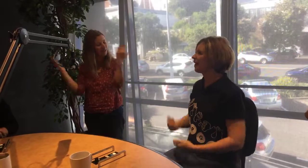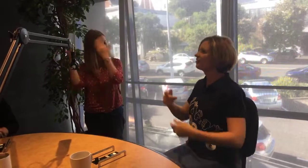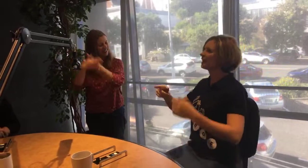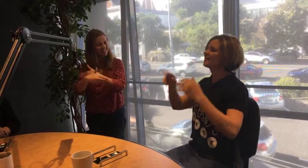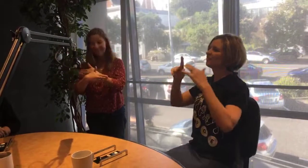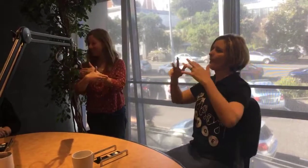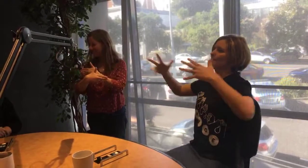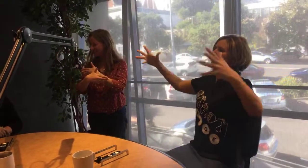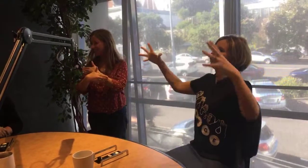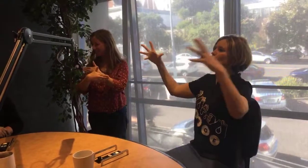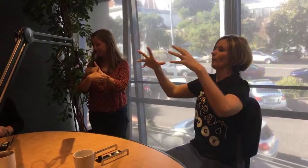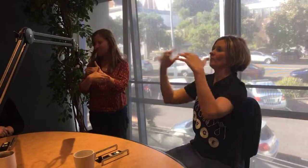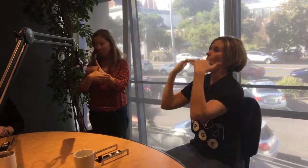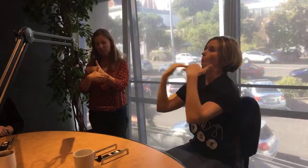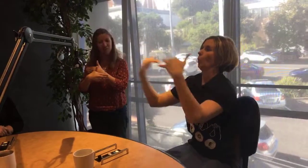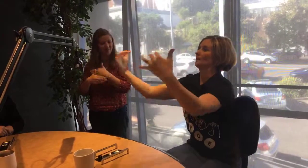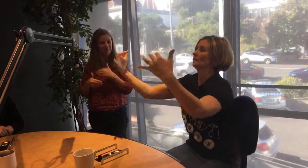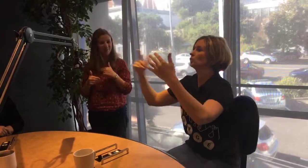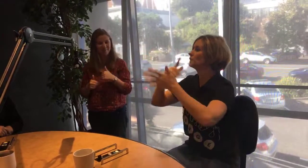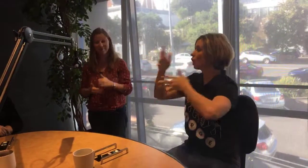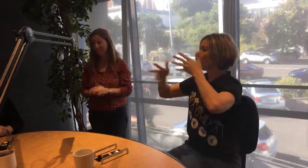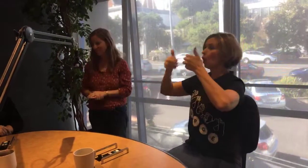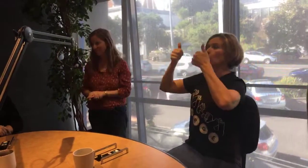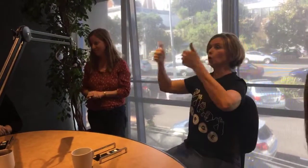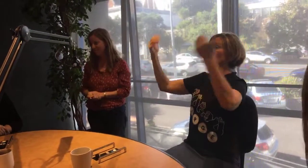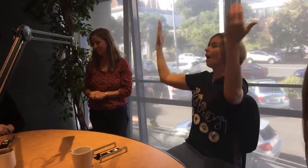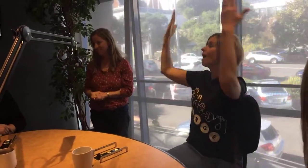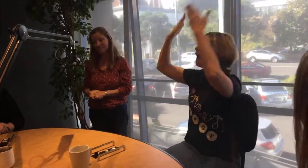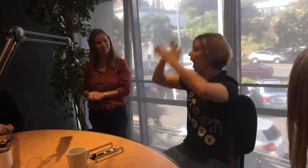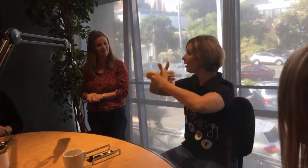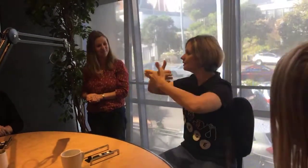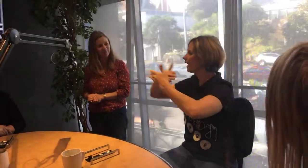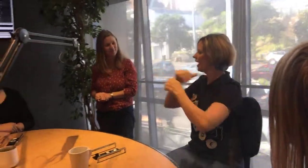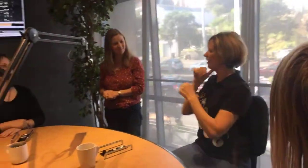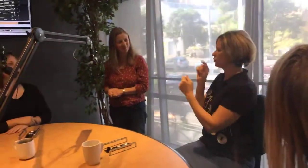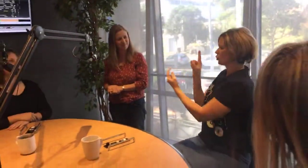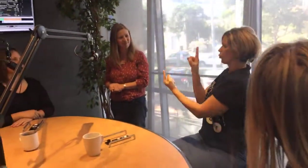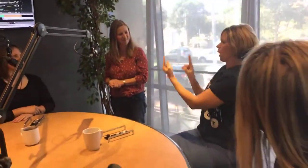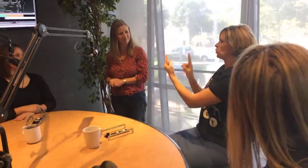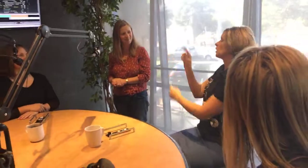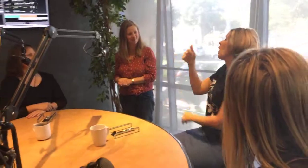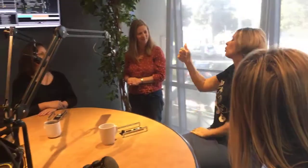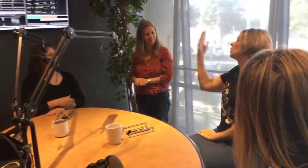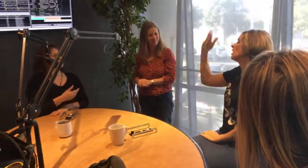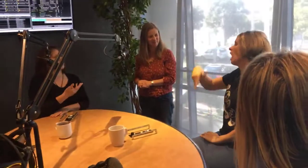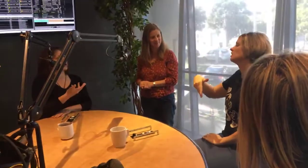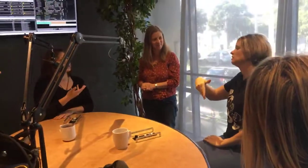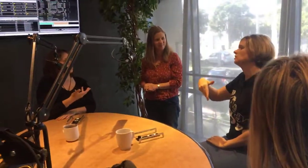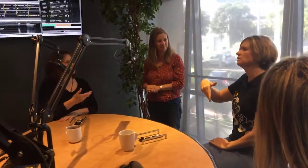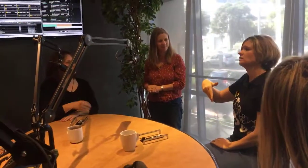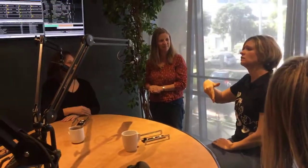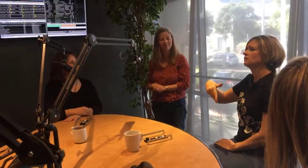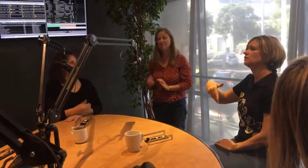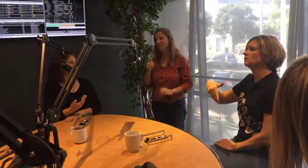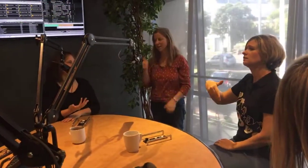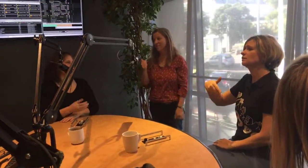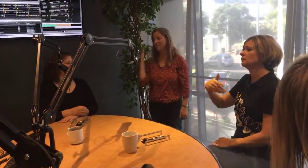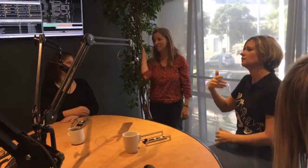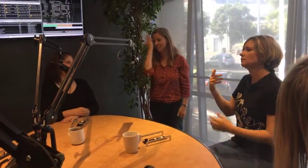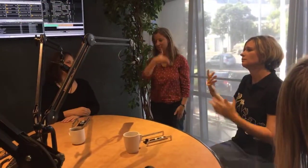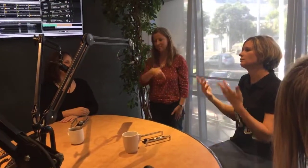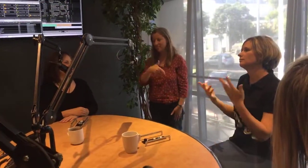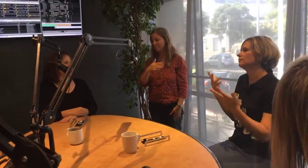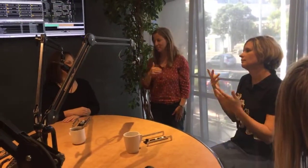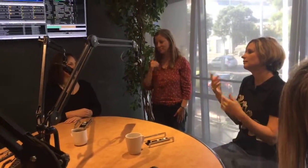I love this. This is. If you have quite a big audience, you may use the two hand. If it's just one-on-one, it's quite Oh, yeah. intimate, then you might